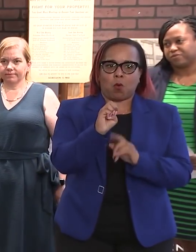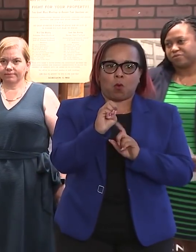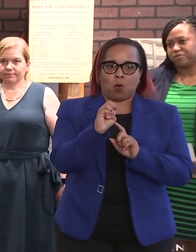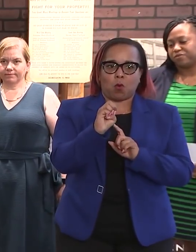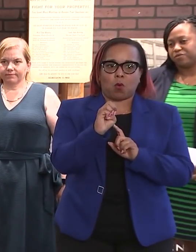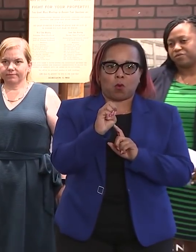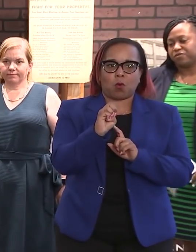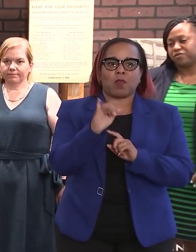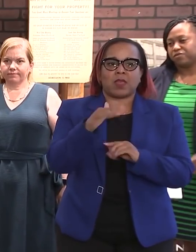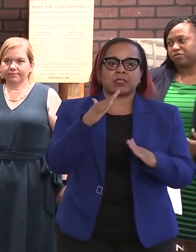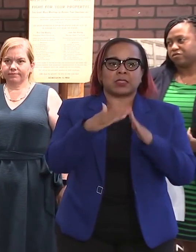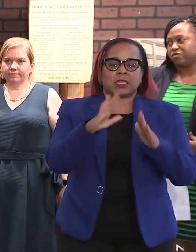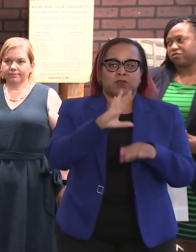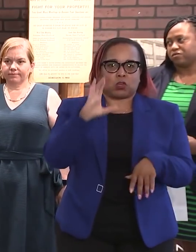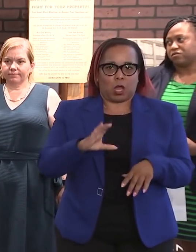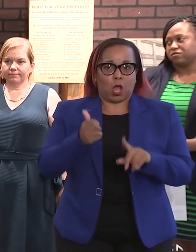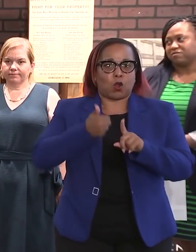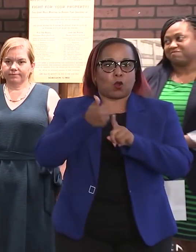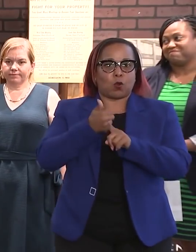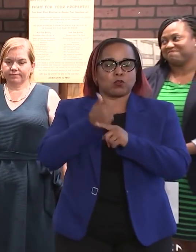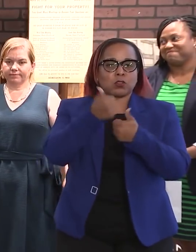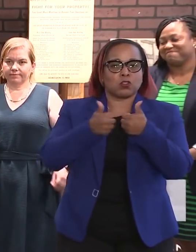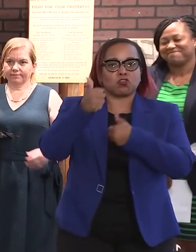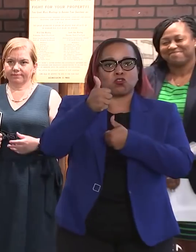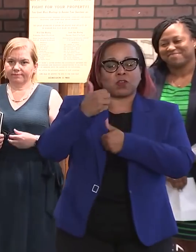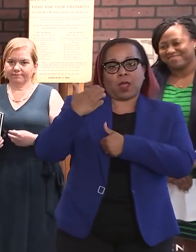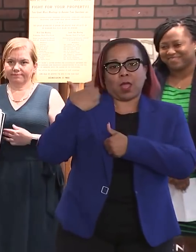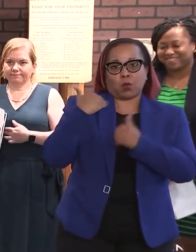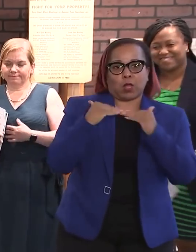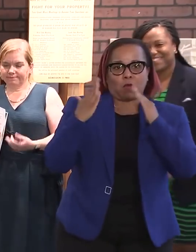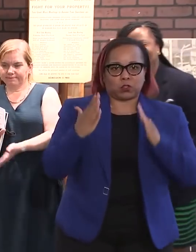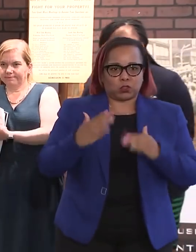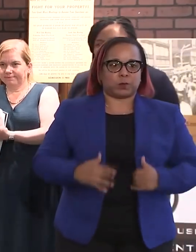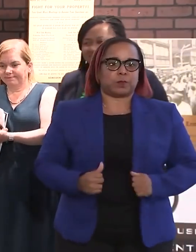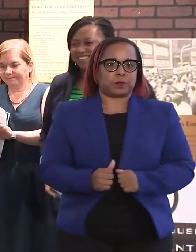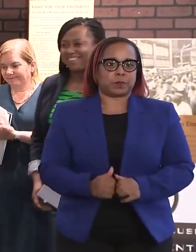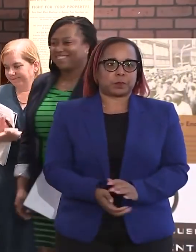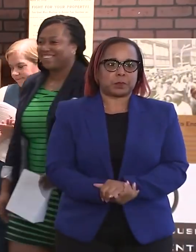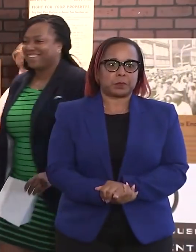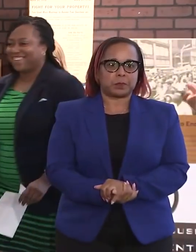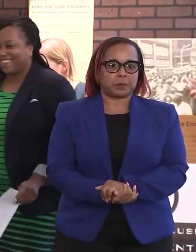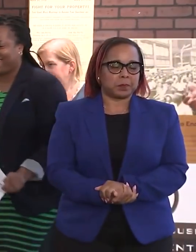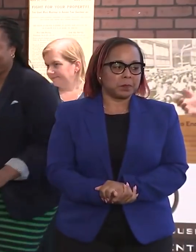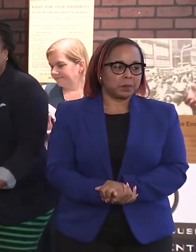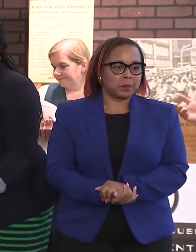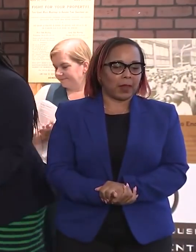who serves as the City of Chicago's Chief Equity Officer.